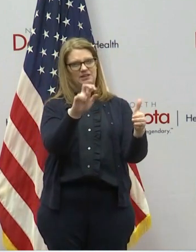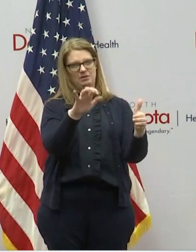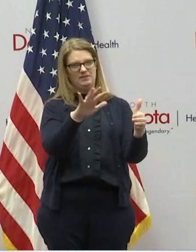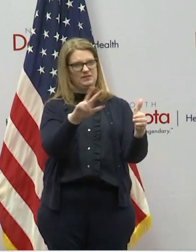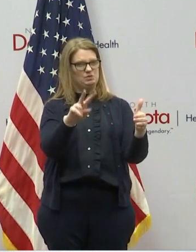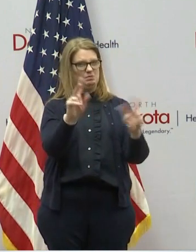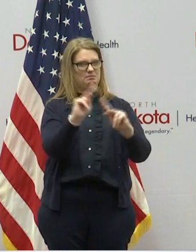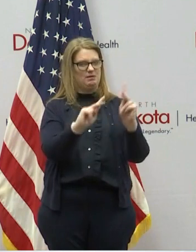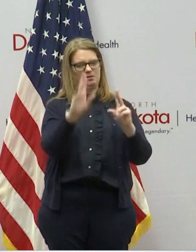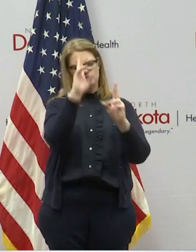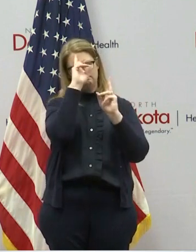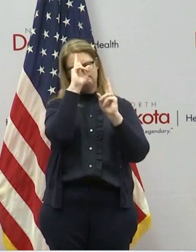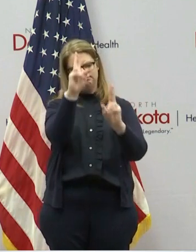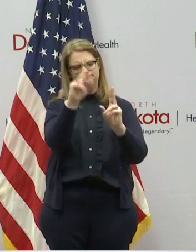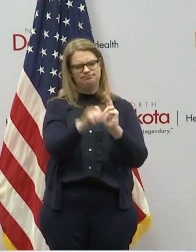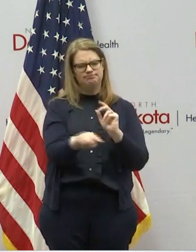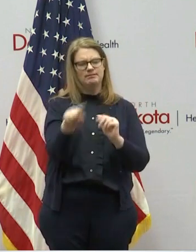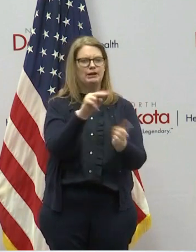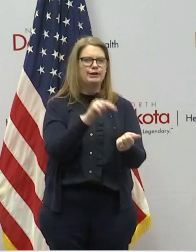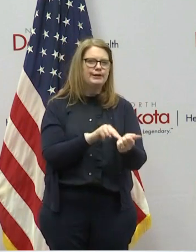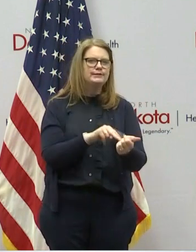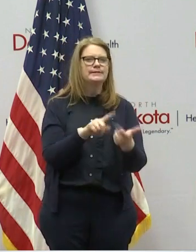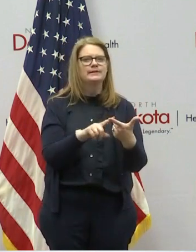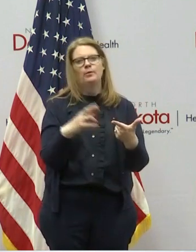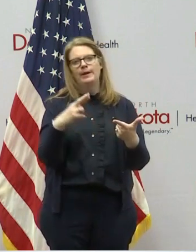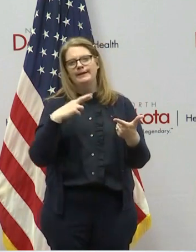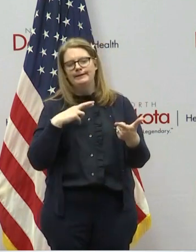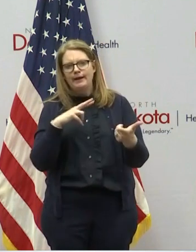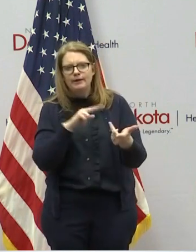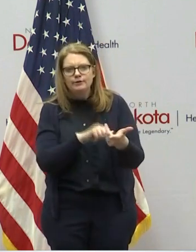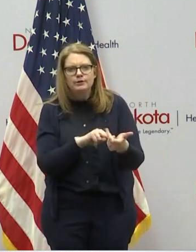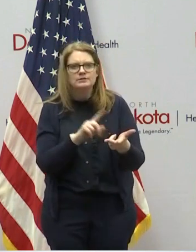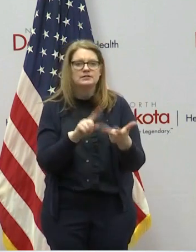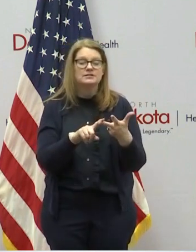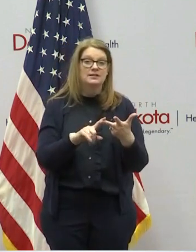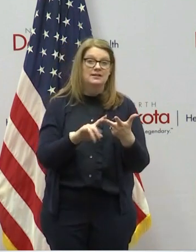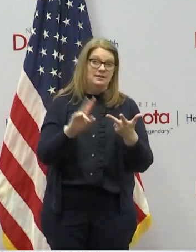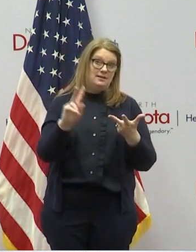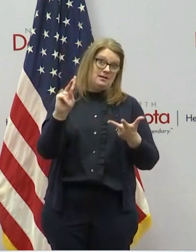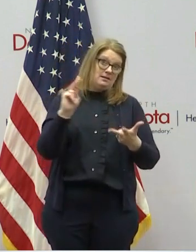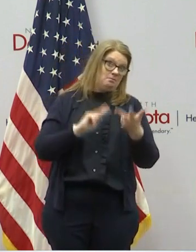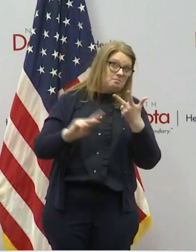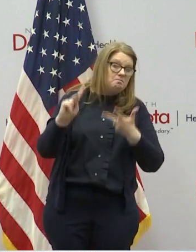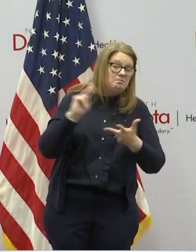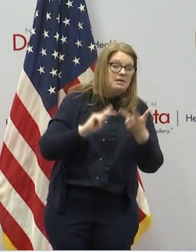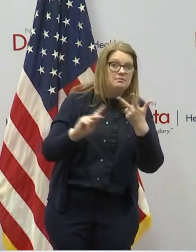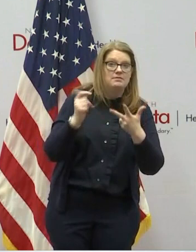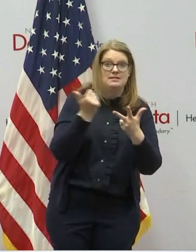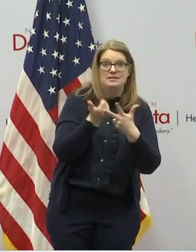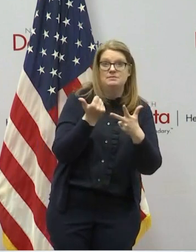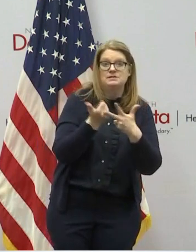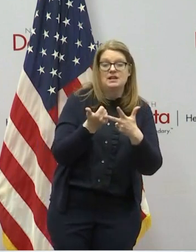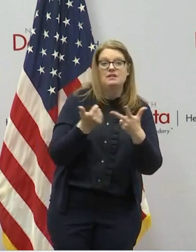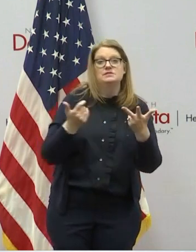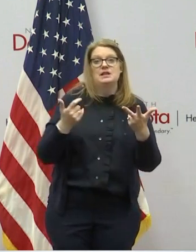some individuals. They are nurses, they are retired nurses, they are people that have come out of